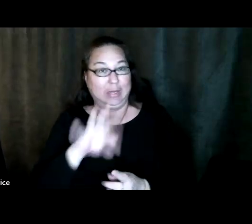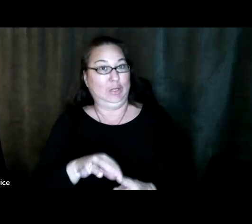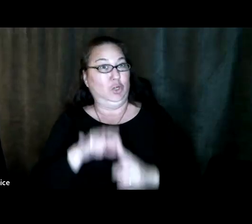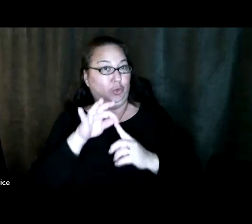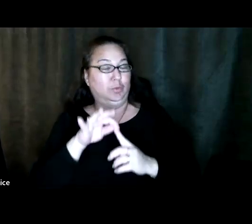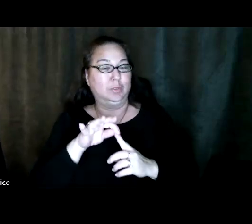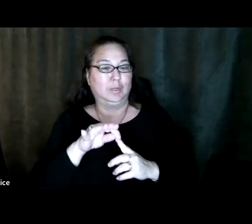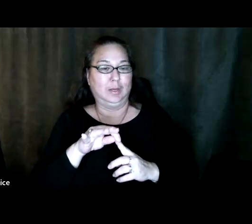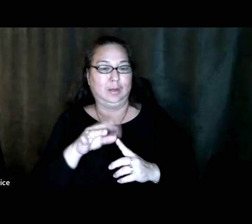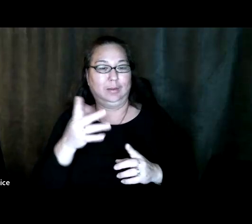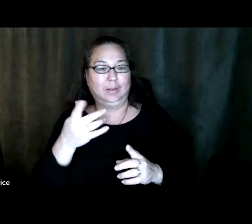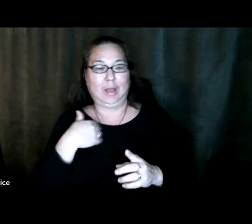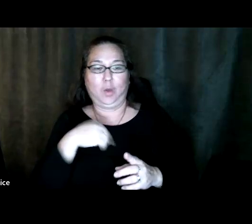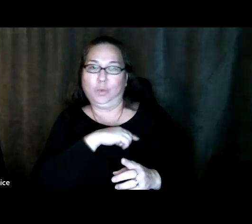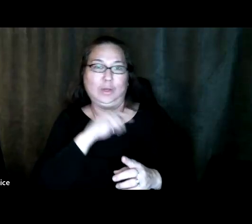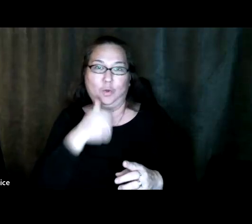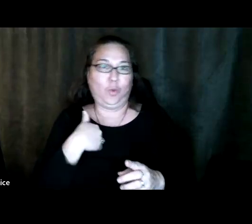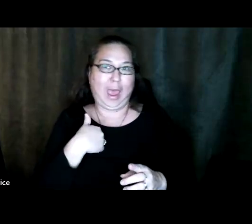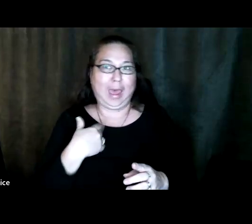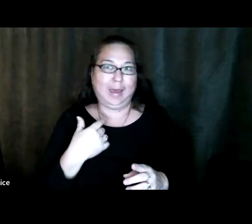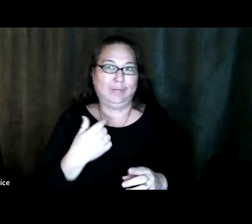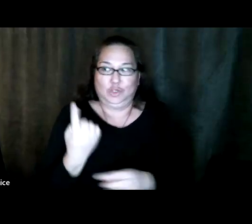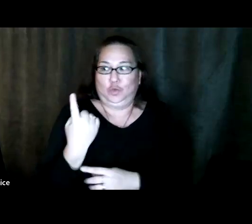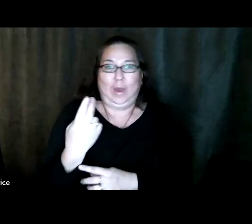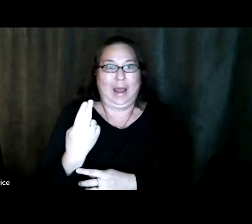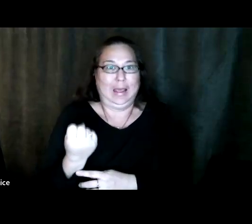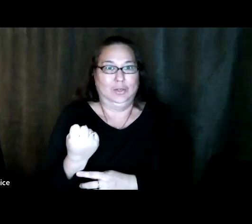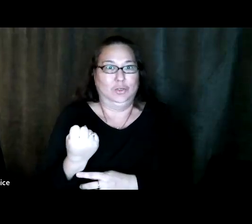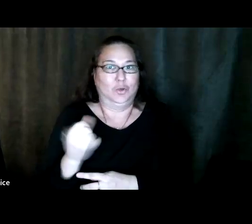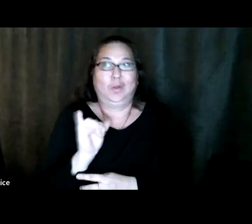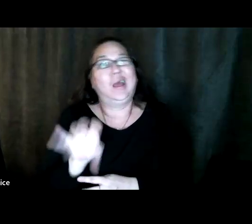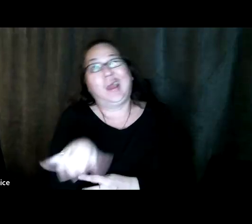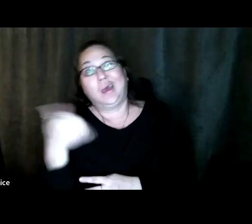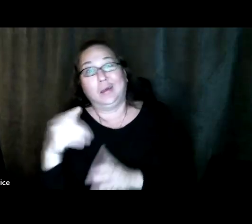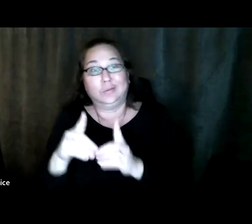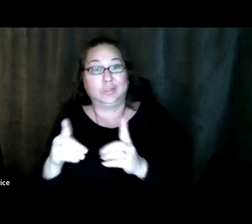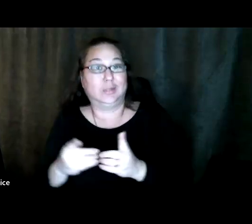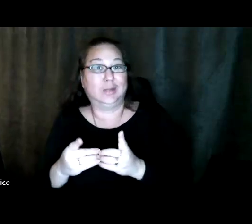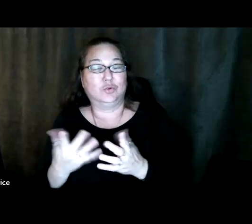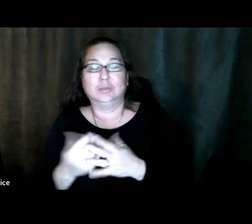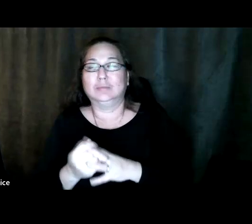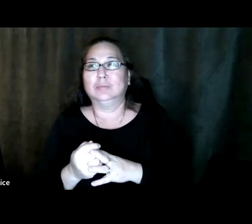and not being a district that has one high school like a lot of districts are. So I think